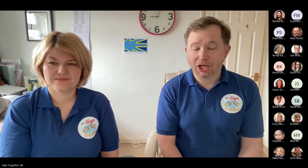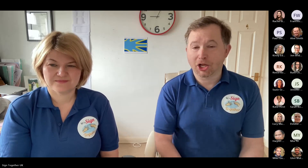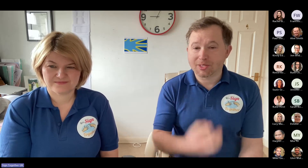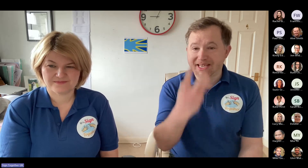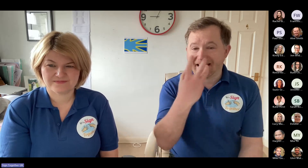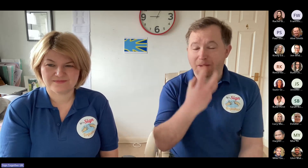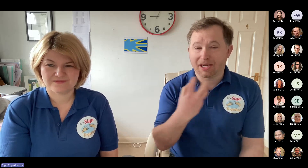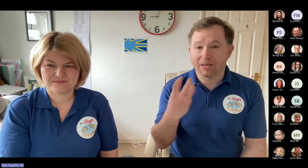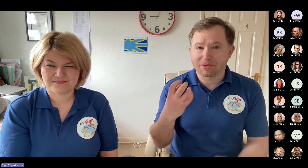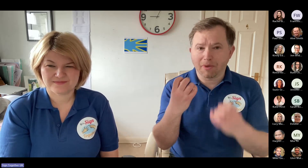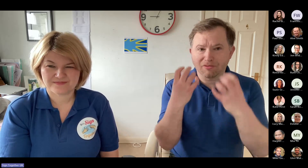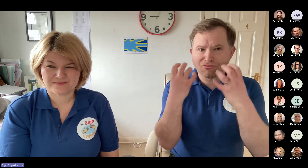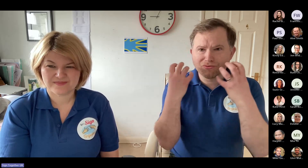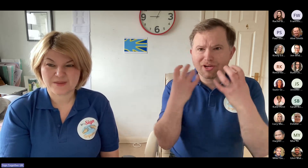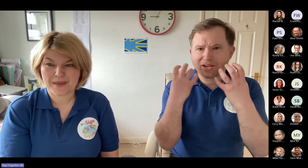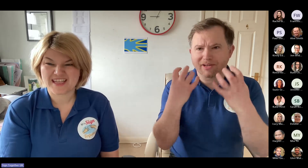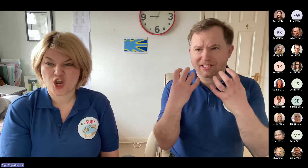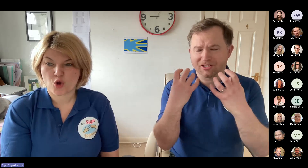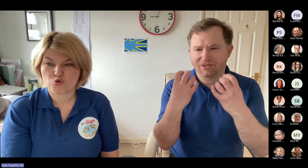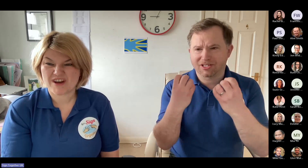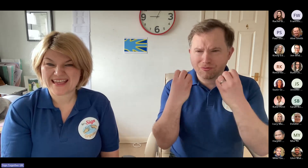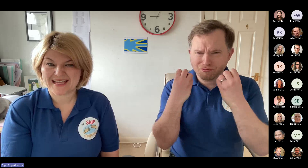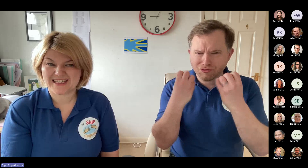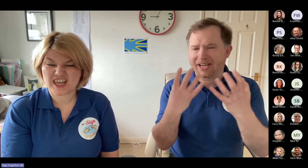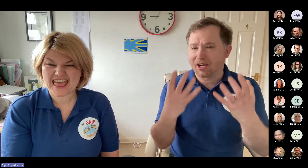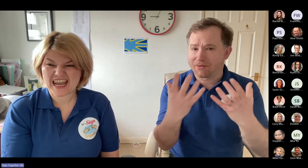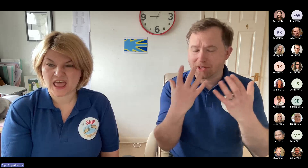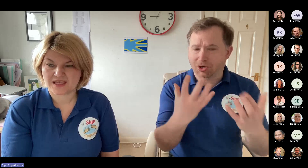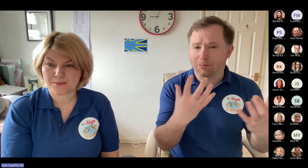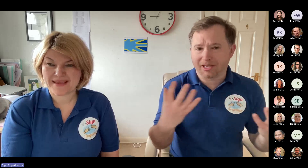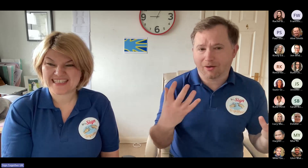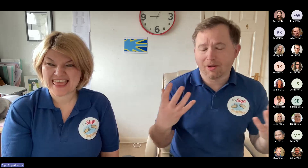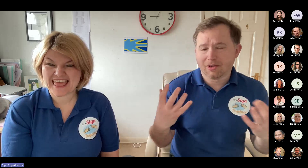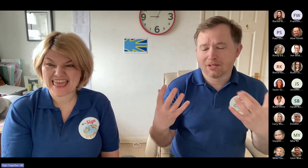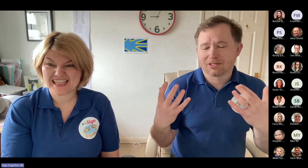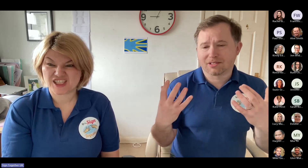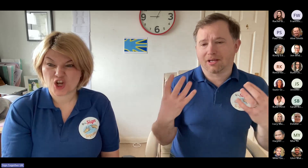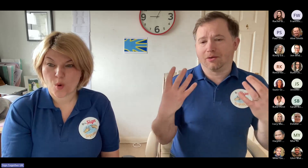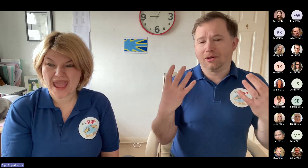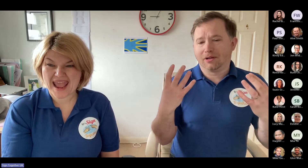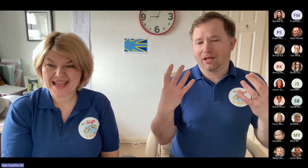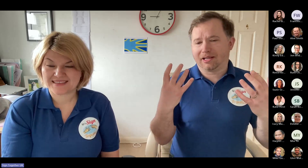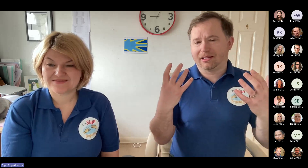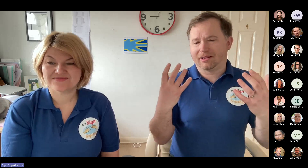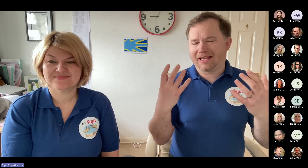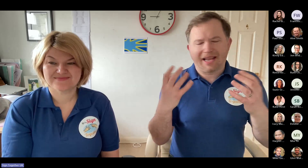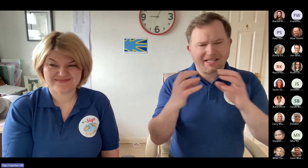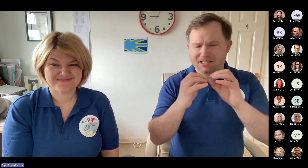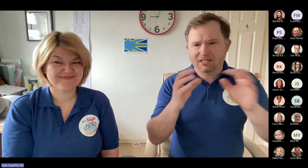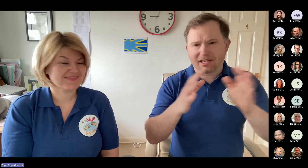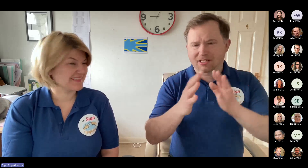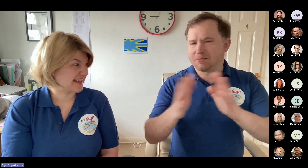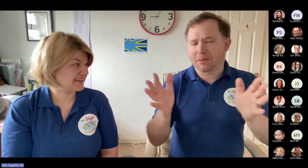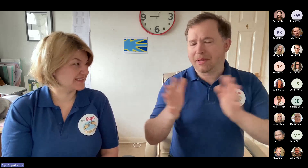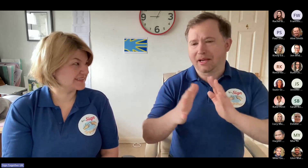And you see how my lips are really, really exaggerated and really over the top now. So it doesn't mimic